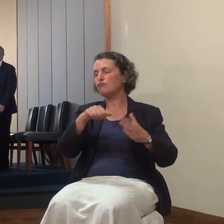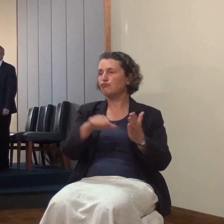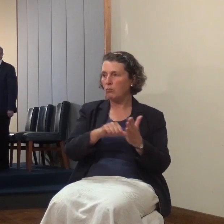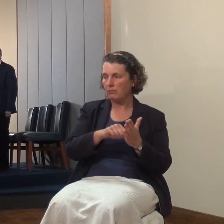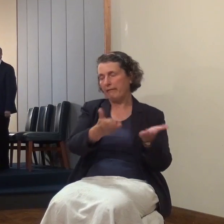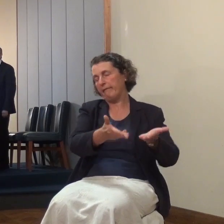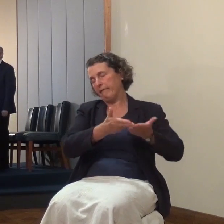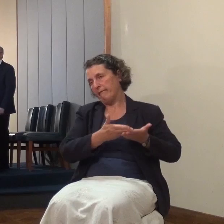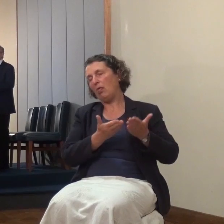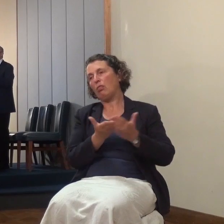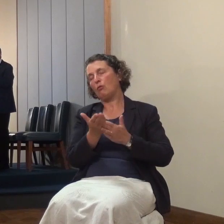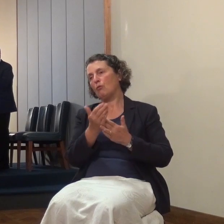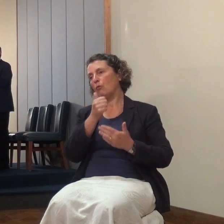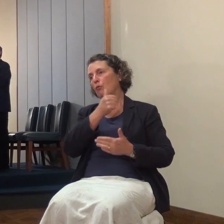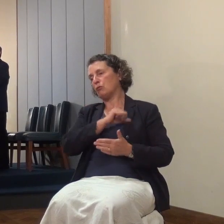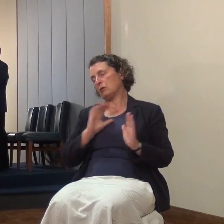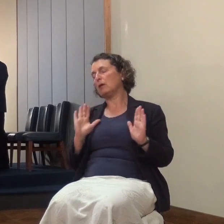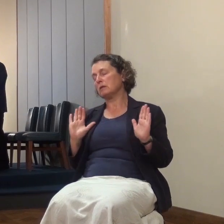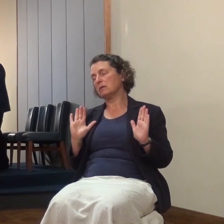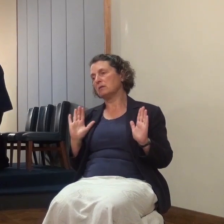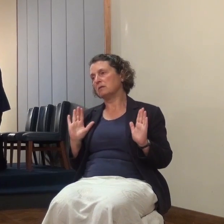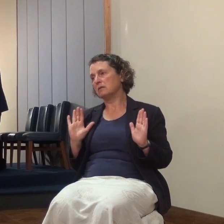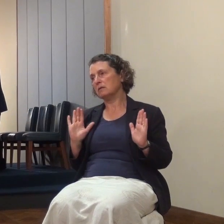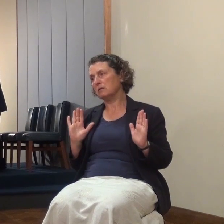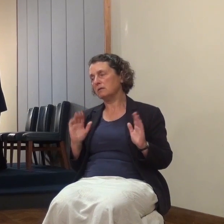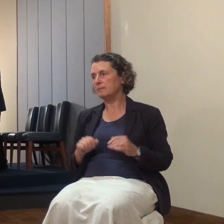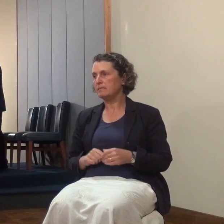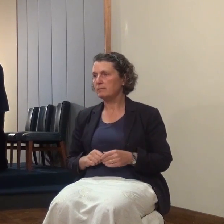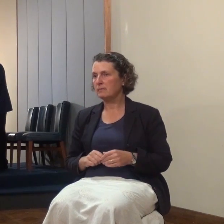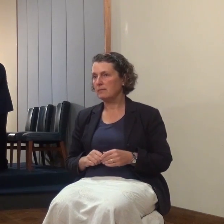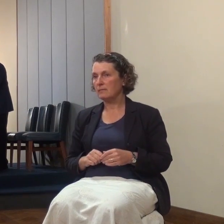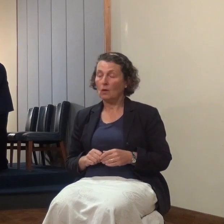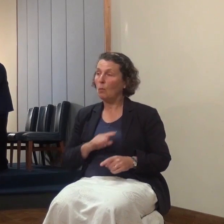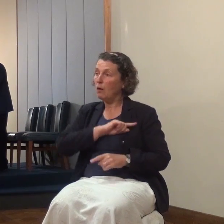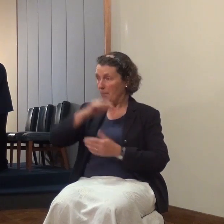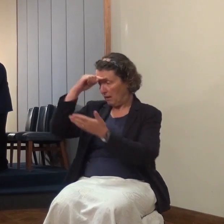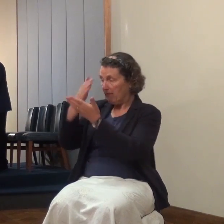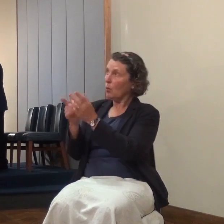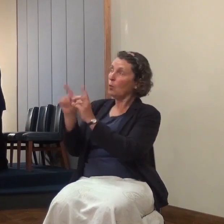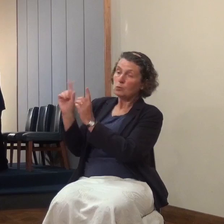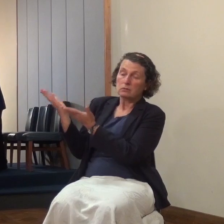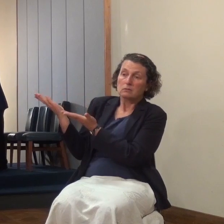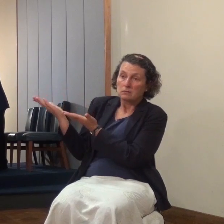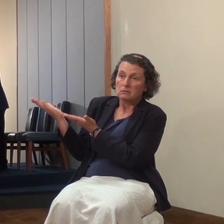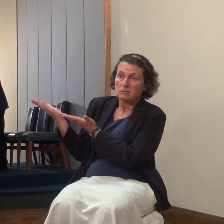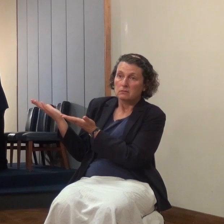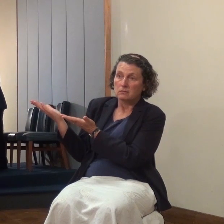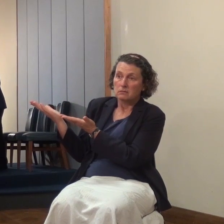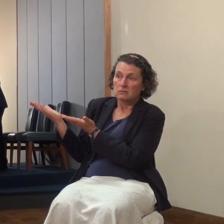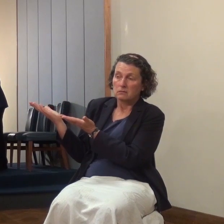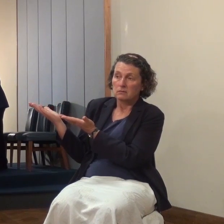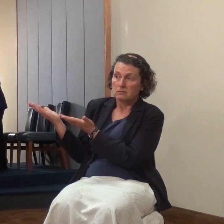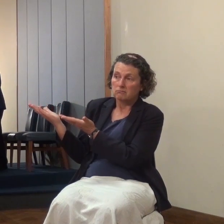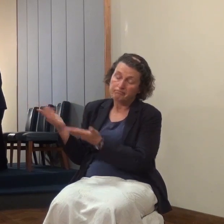kind that come to us particularly and distinctly because we're believers. And in a way we can understand